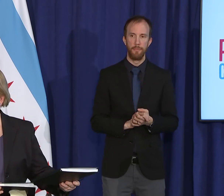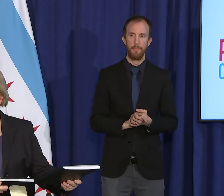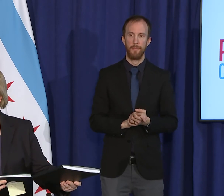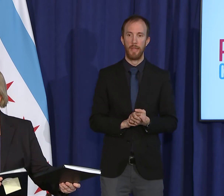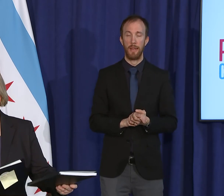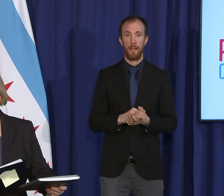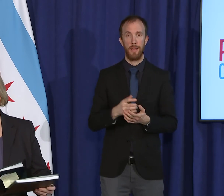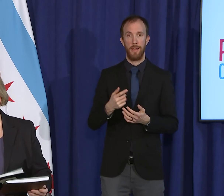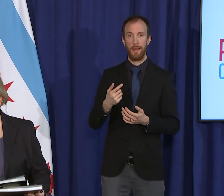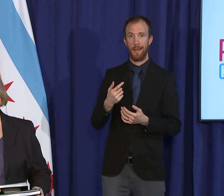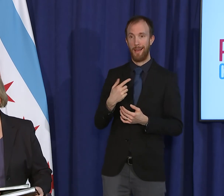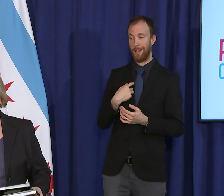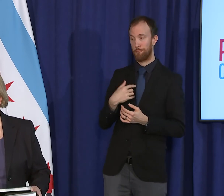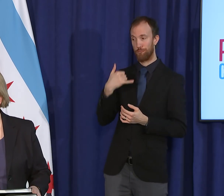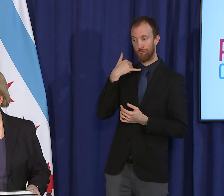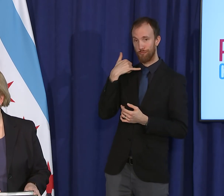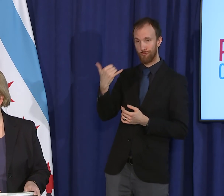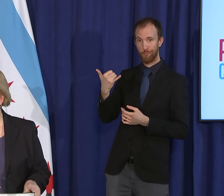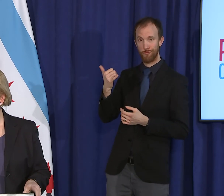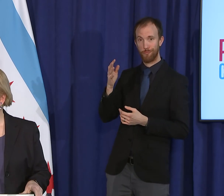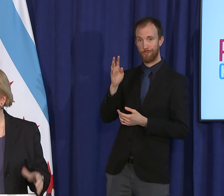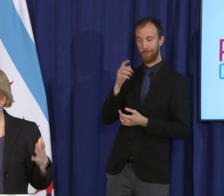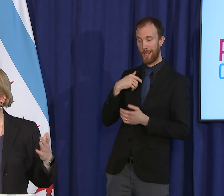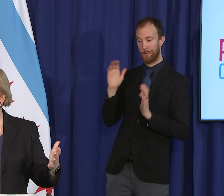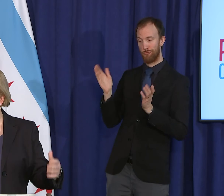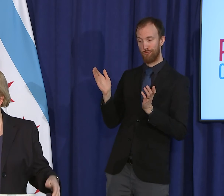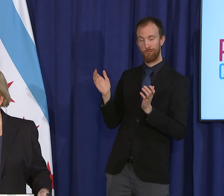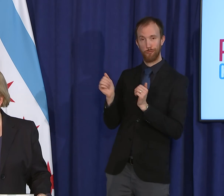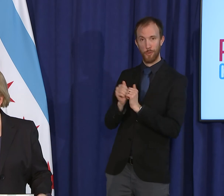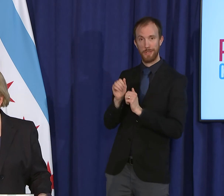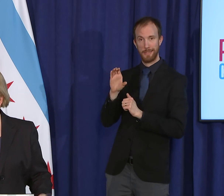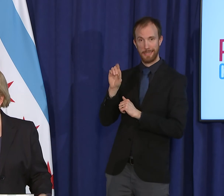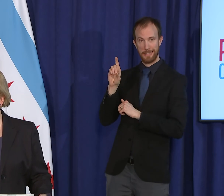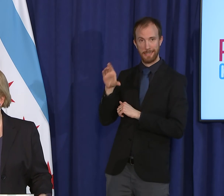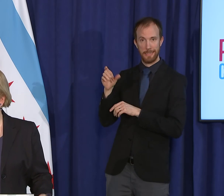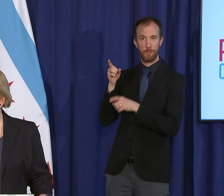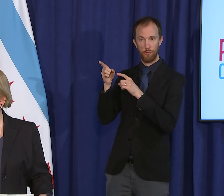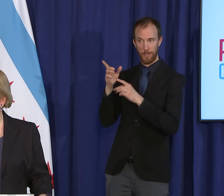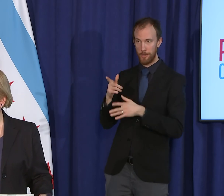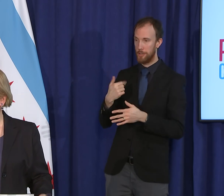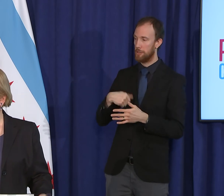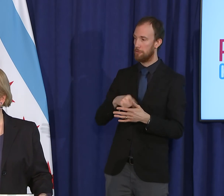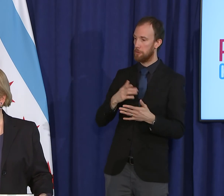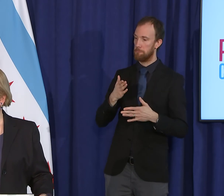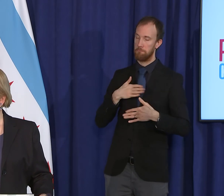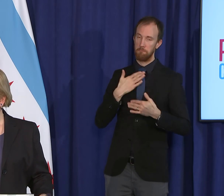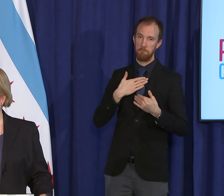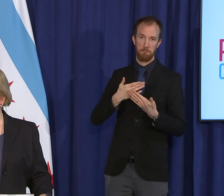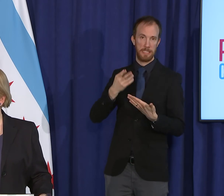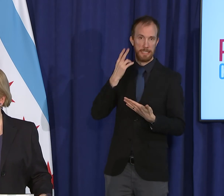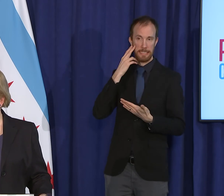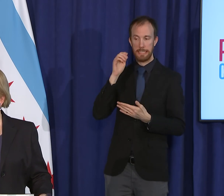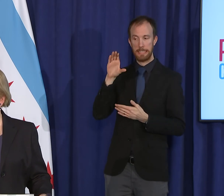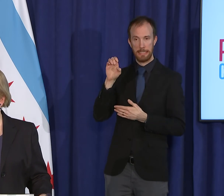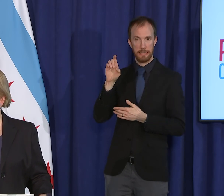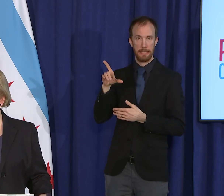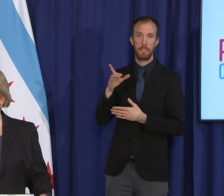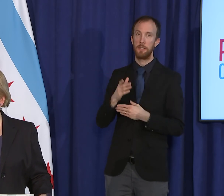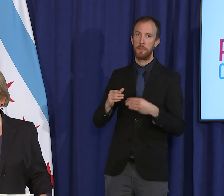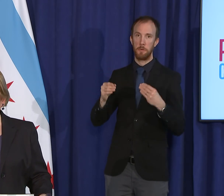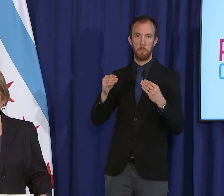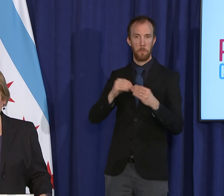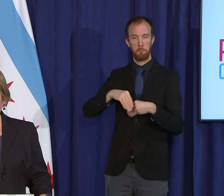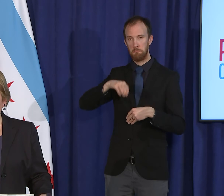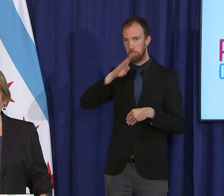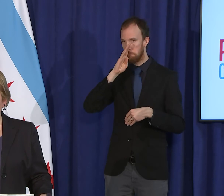on a call with the director of the CDC over the weekend. Certainly, we are pleased to see the CDC playing a more vocal role in terms of